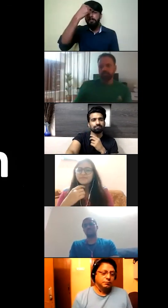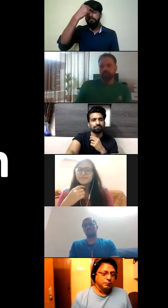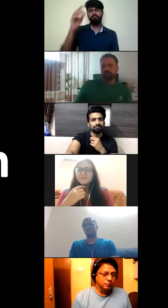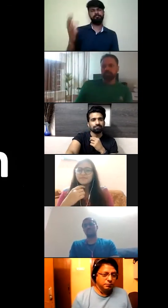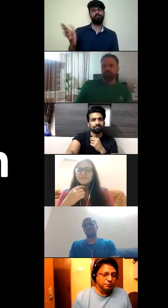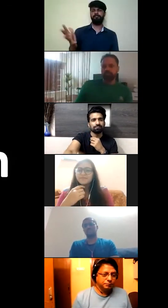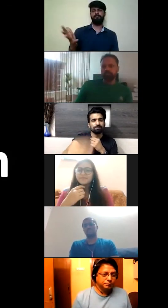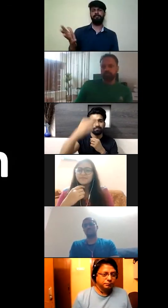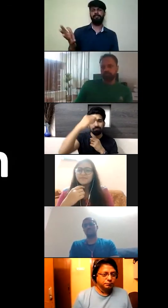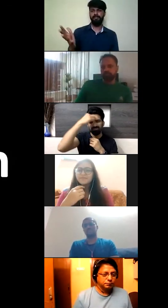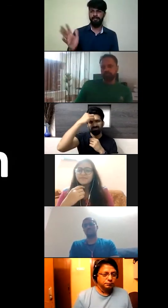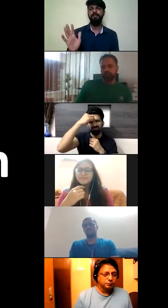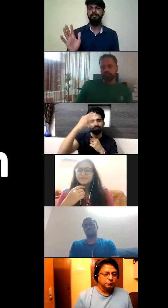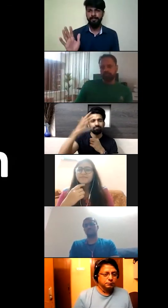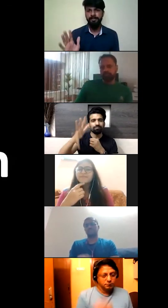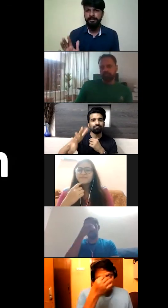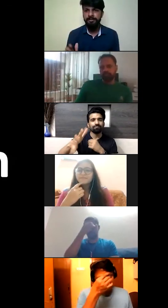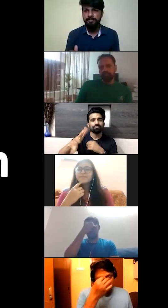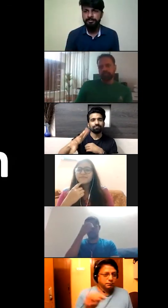problem, not.